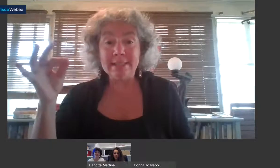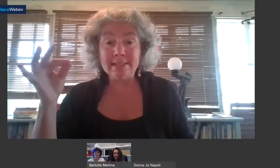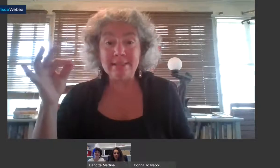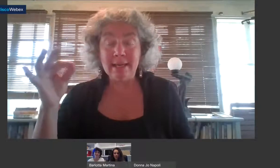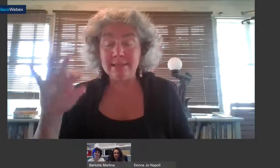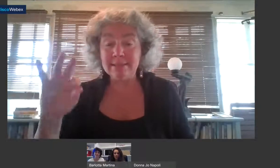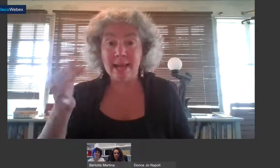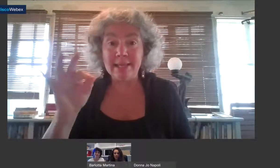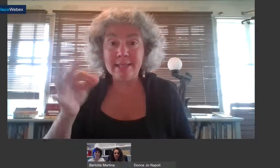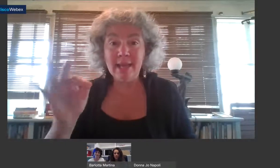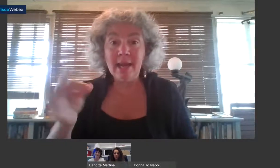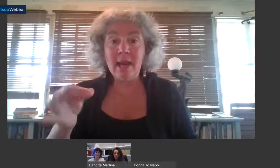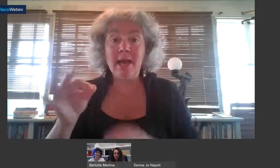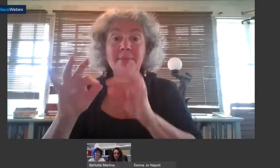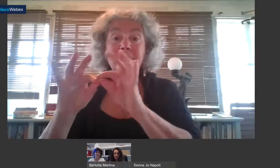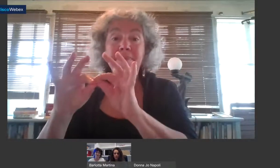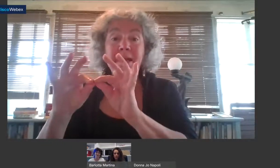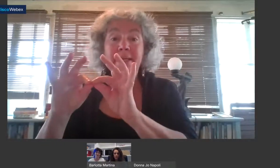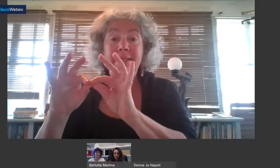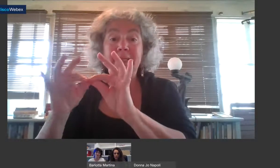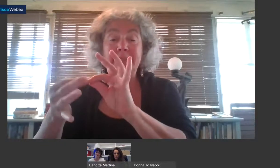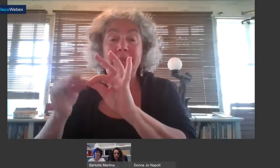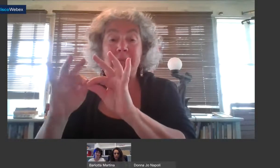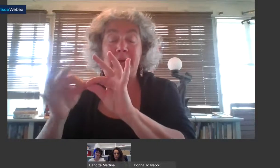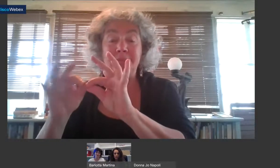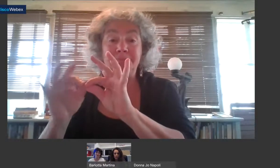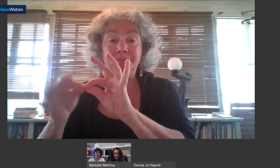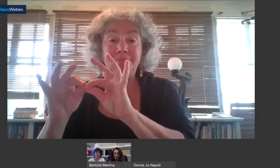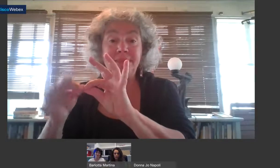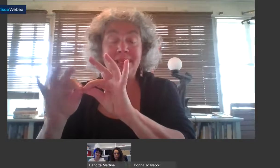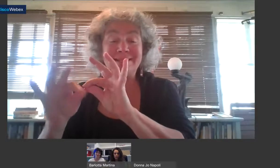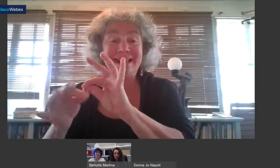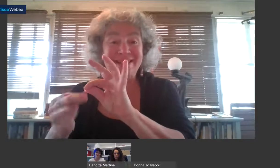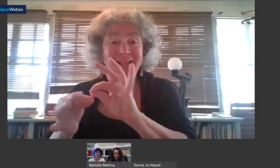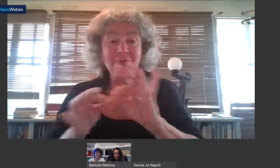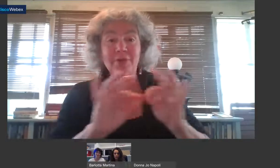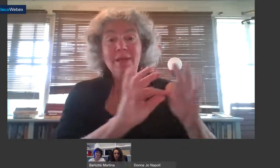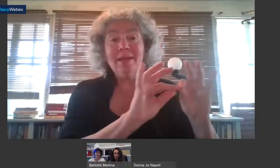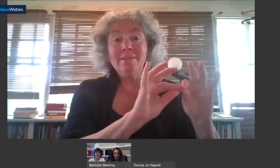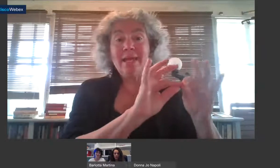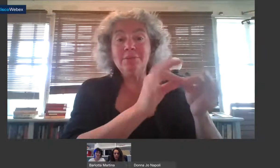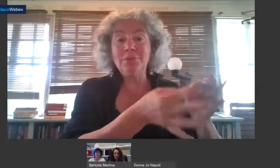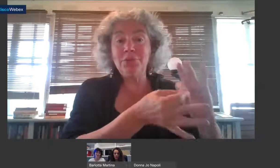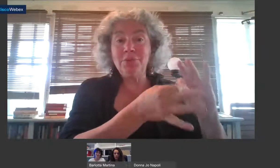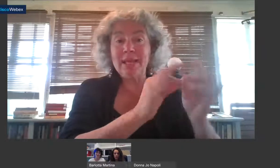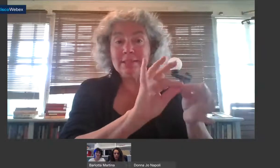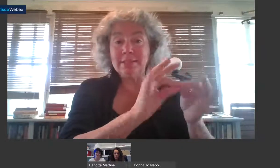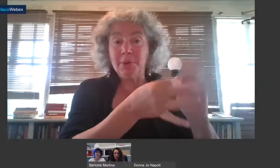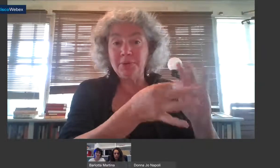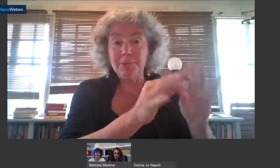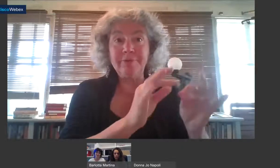one-handed sign, but it's less effort than two hands both moving.